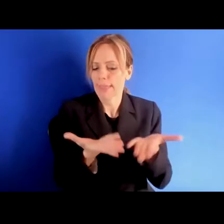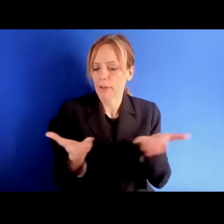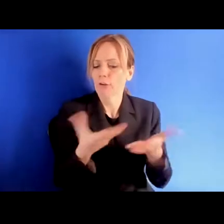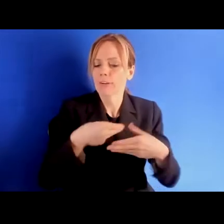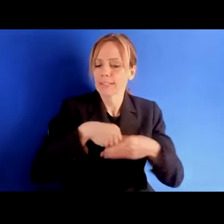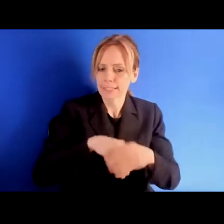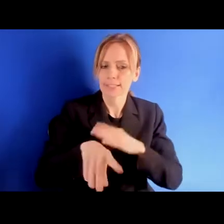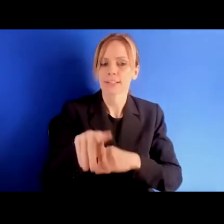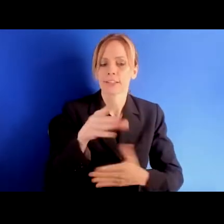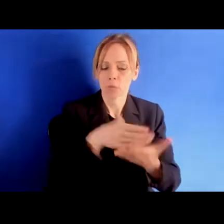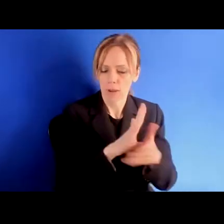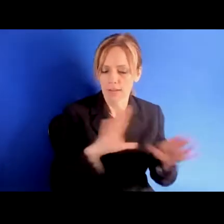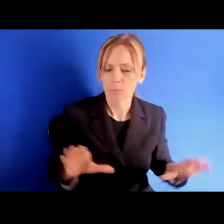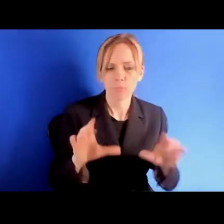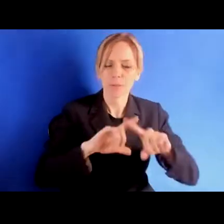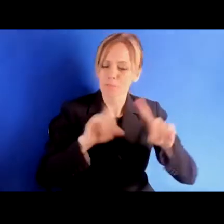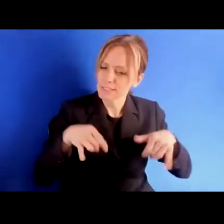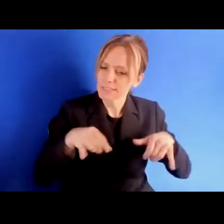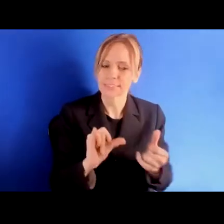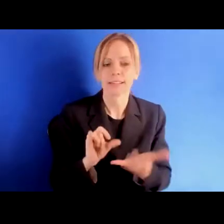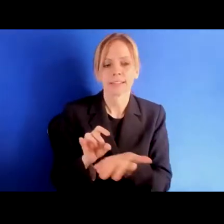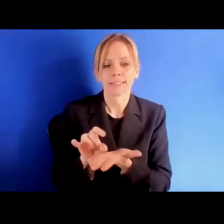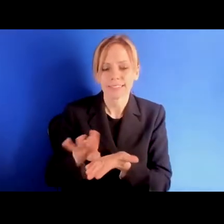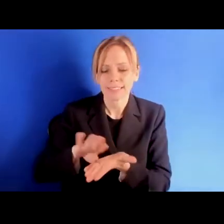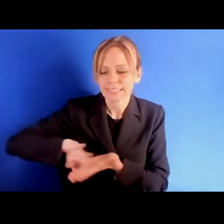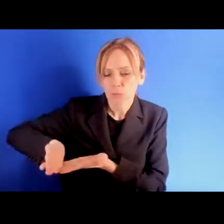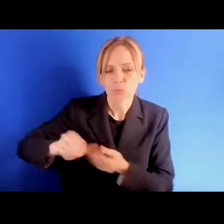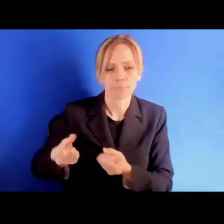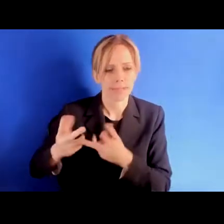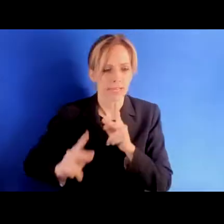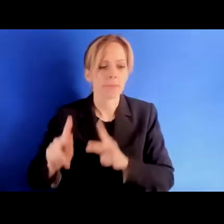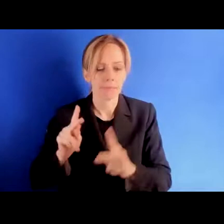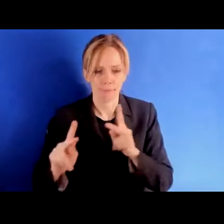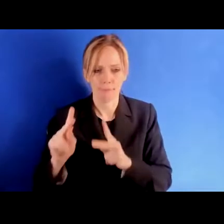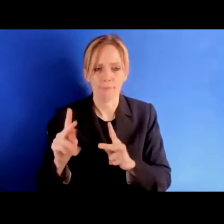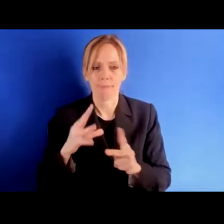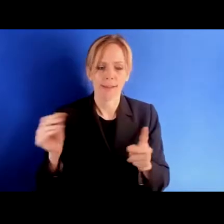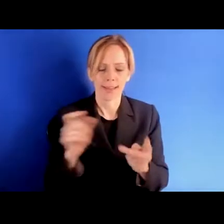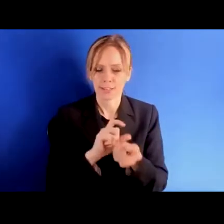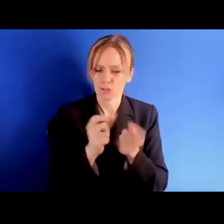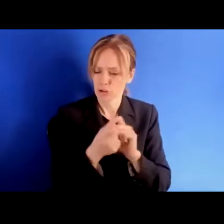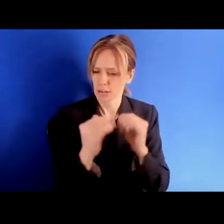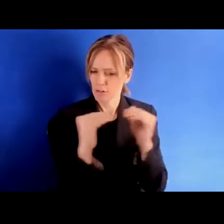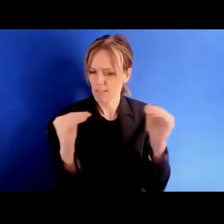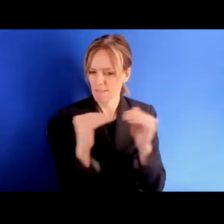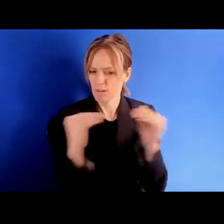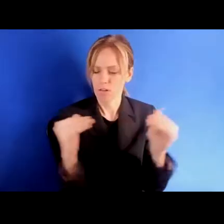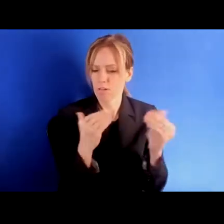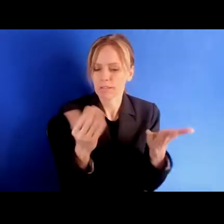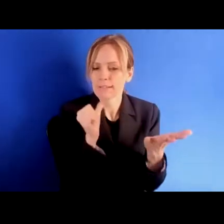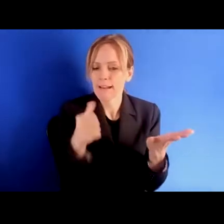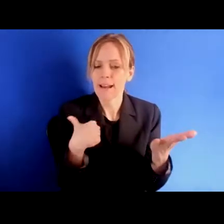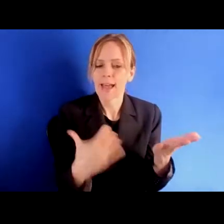of so many disabled people and the limitation of change making and the lack of a critique